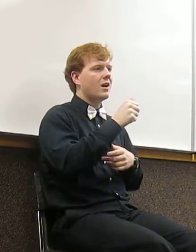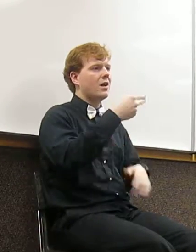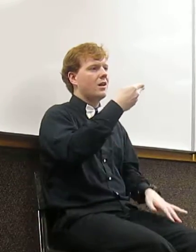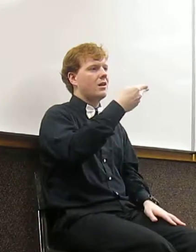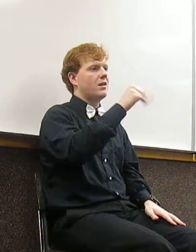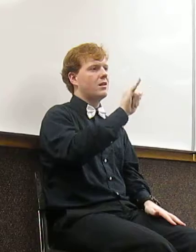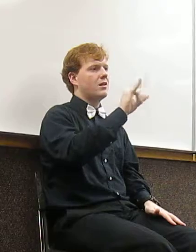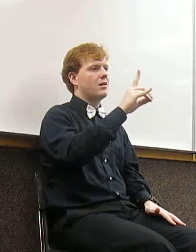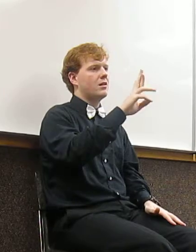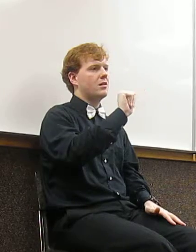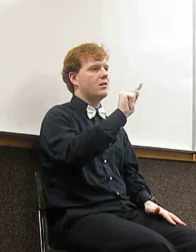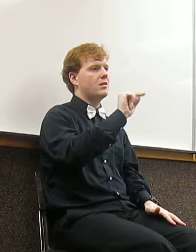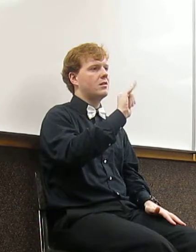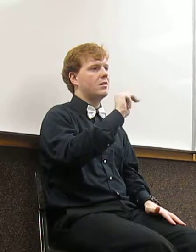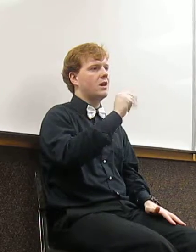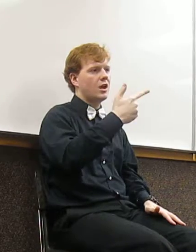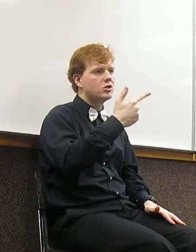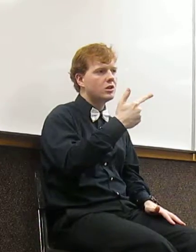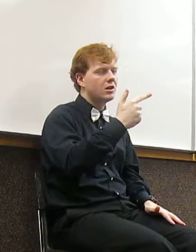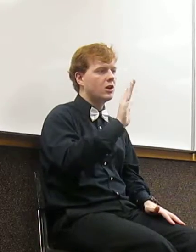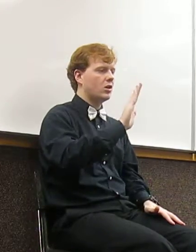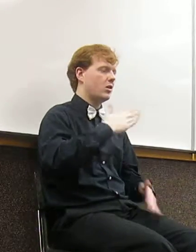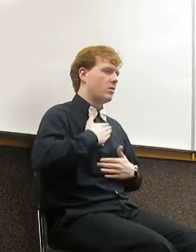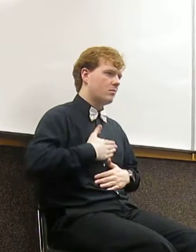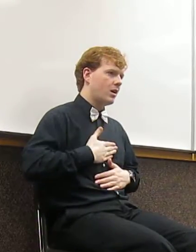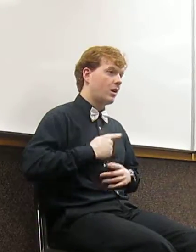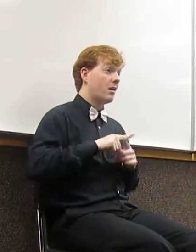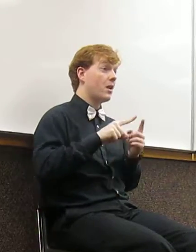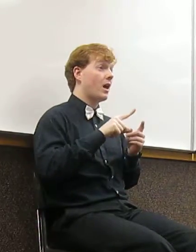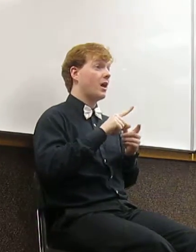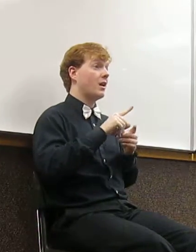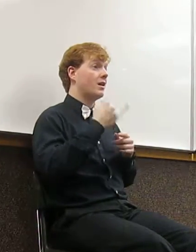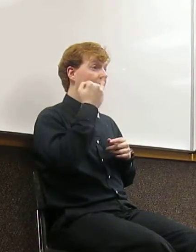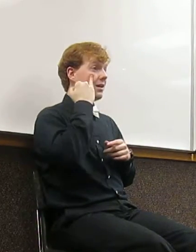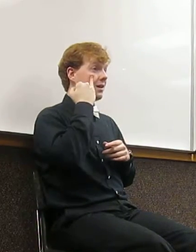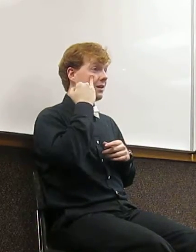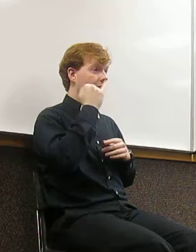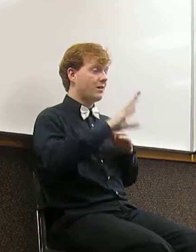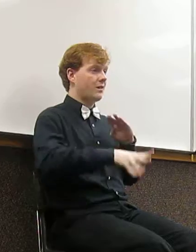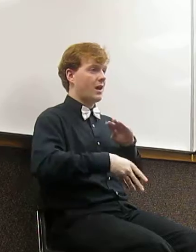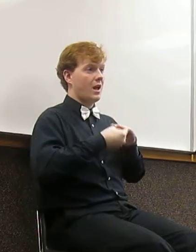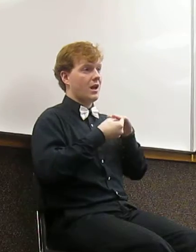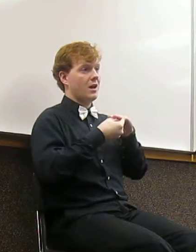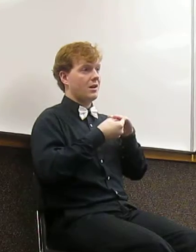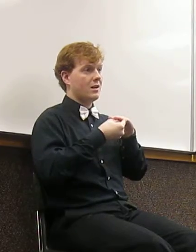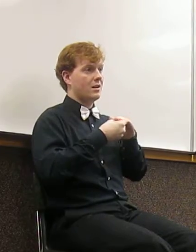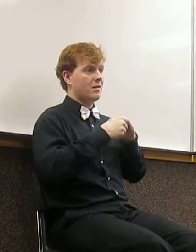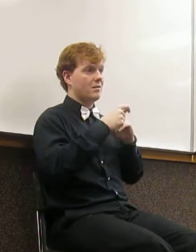body. But if you throw potassium into the mix, if you eat a half a banana is all a day, or a full banana, might as